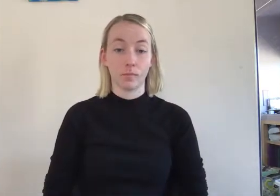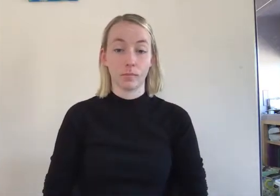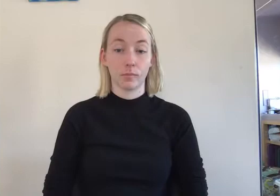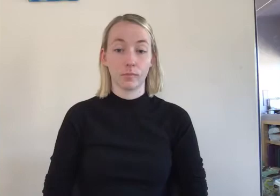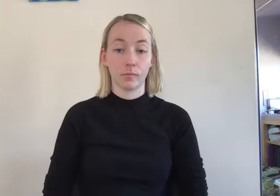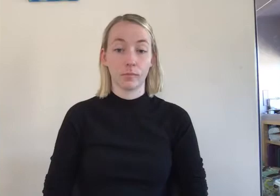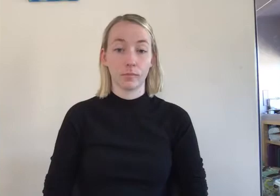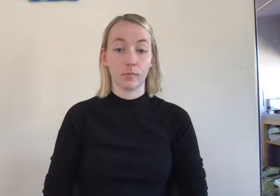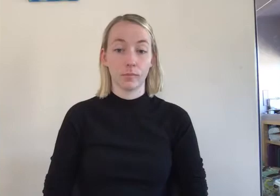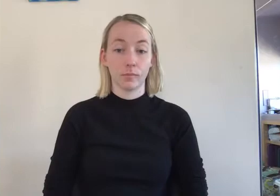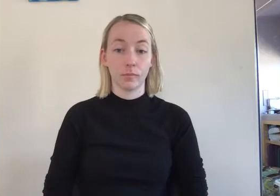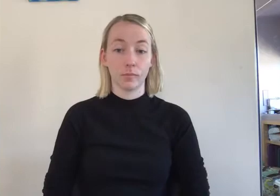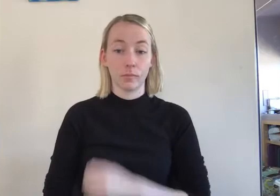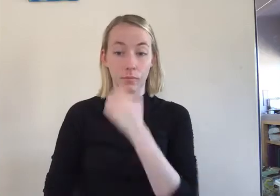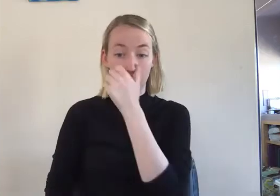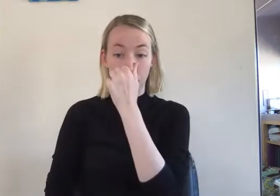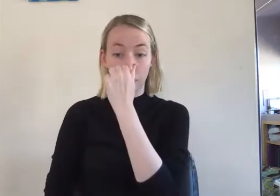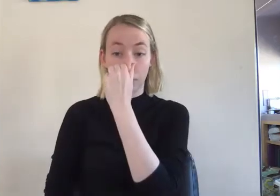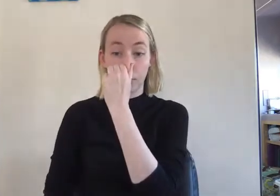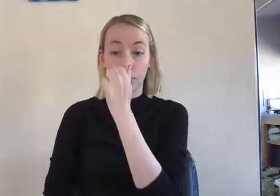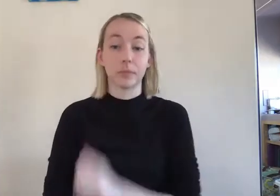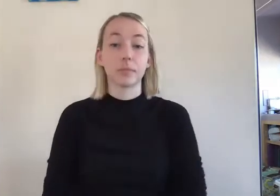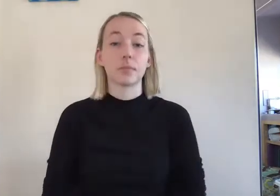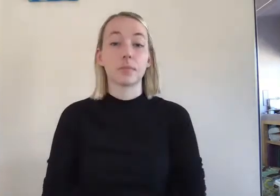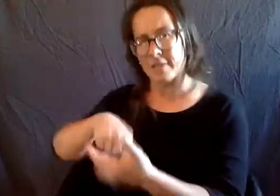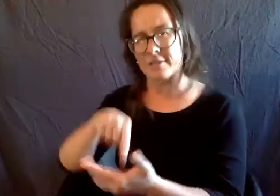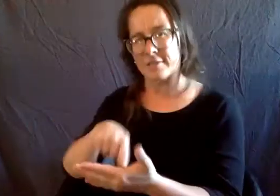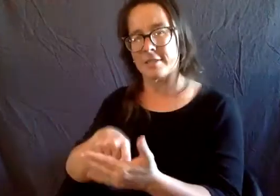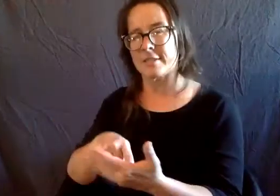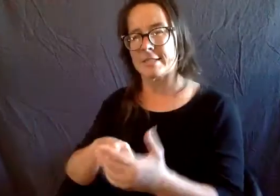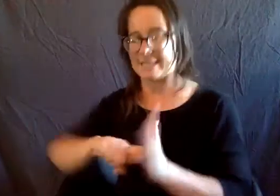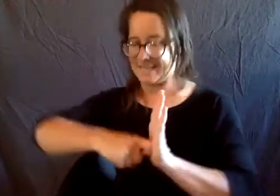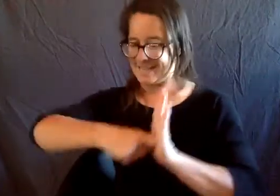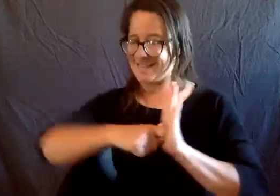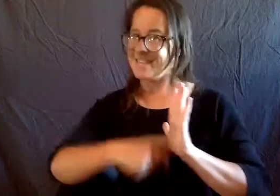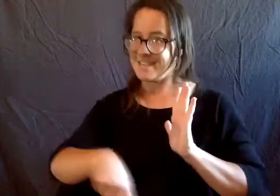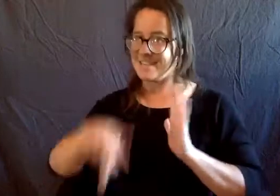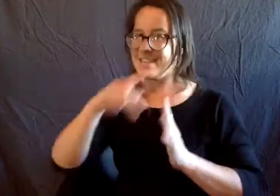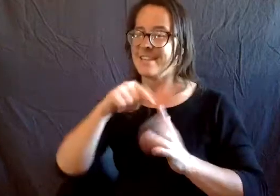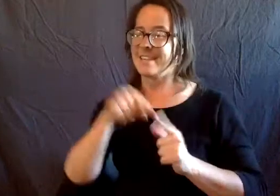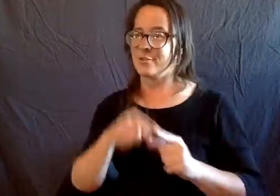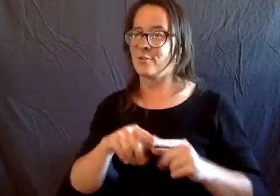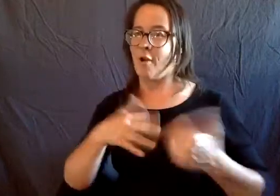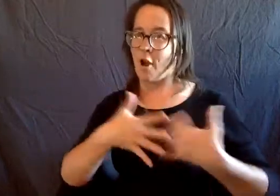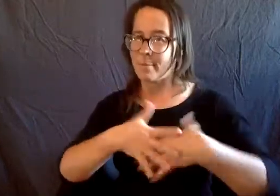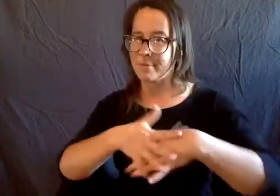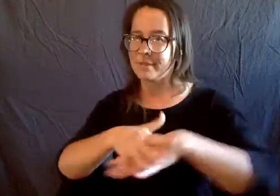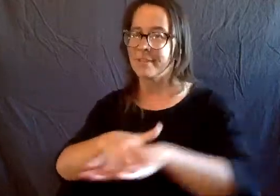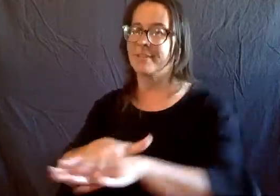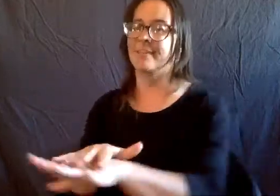was reflecting on that topic, and participation is the key to harmony from the concepts. And